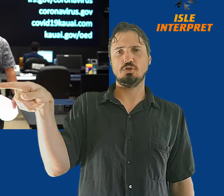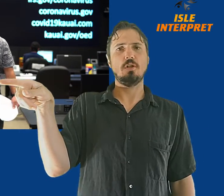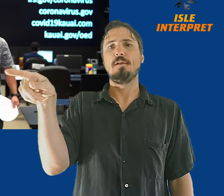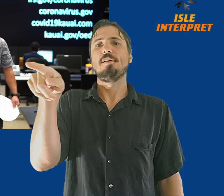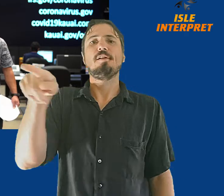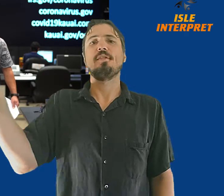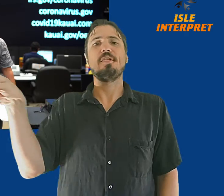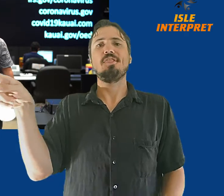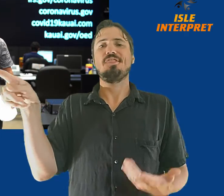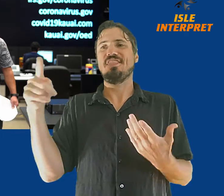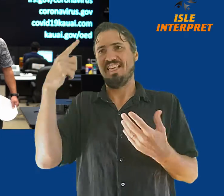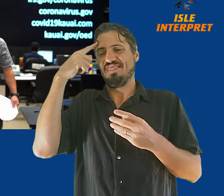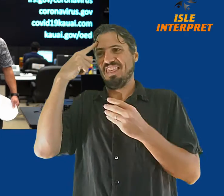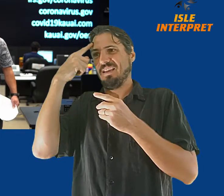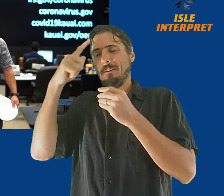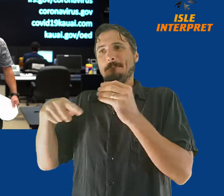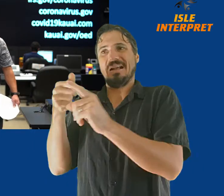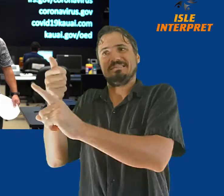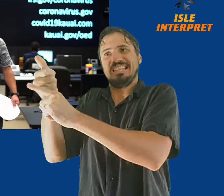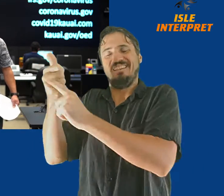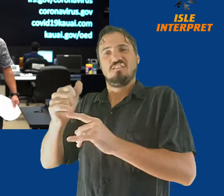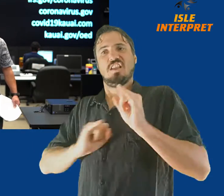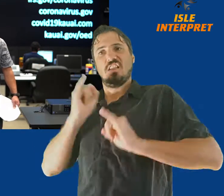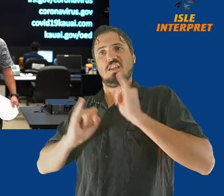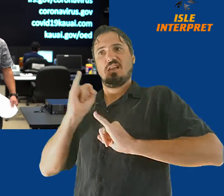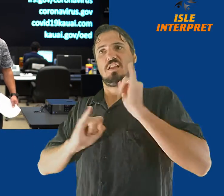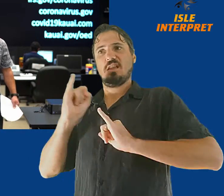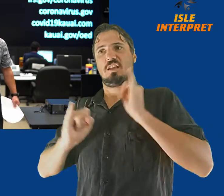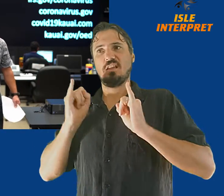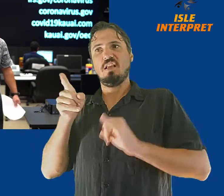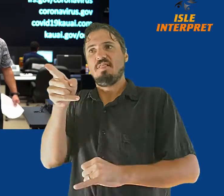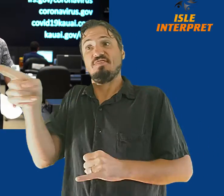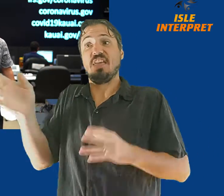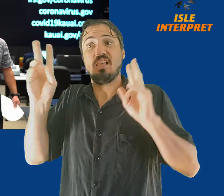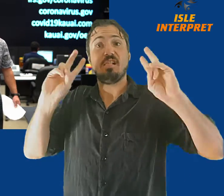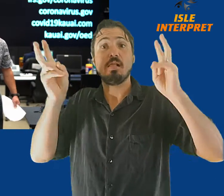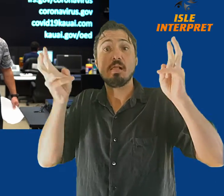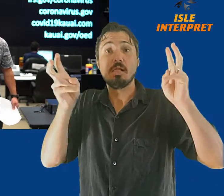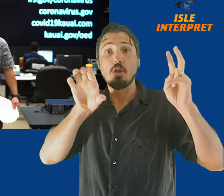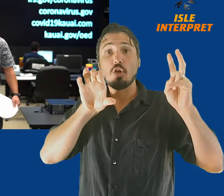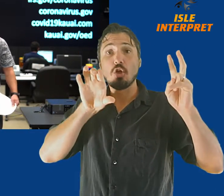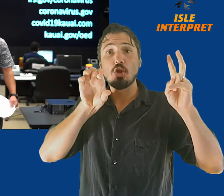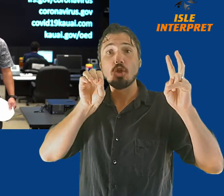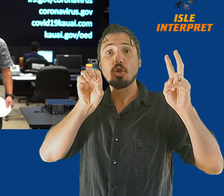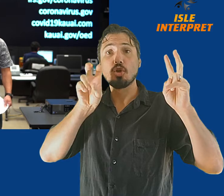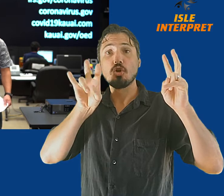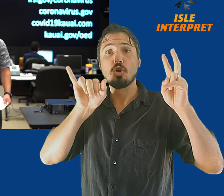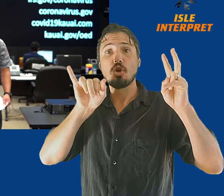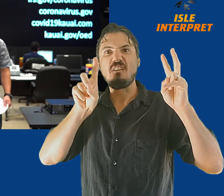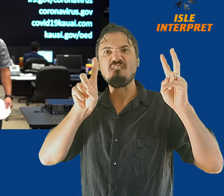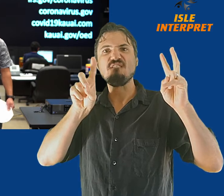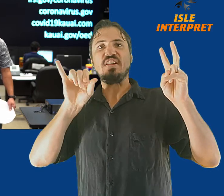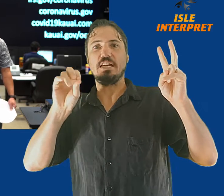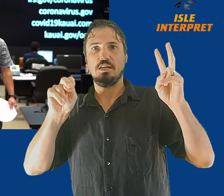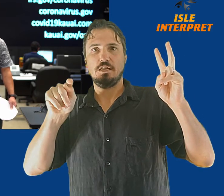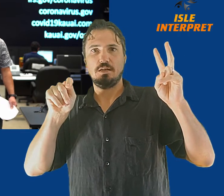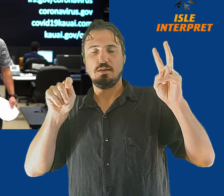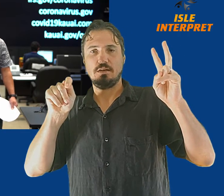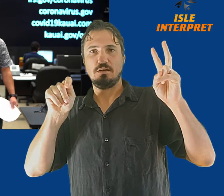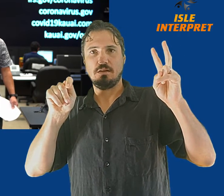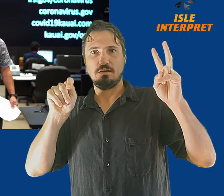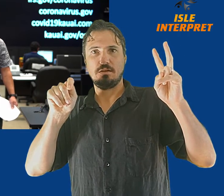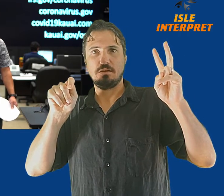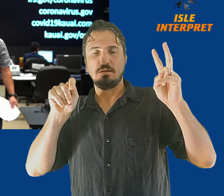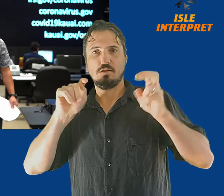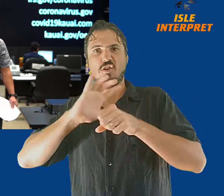of our community. These folks are COVIDiots, and it's not going to be tolerated. And I'm sorry for